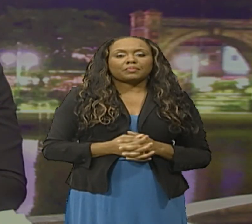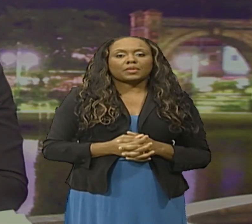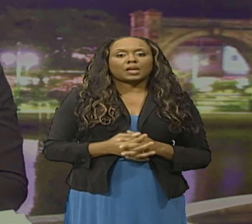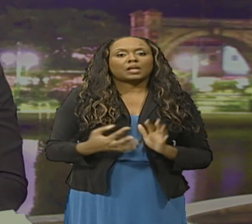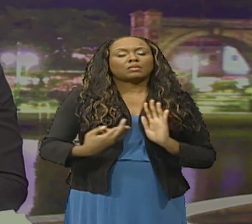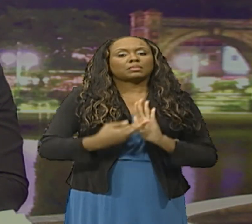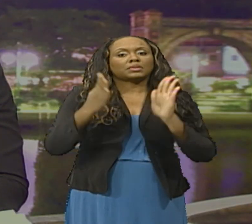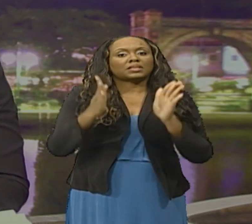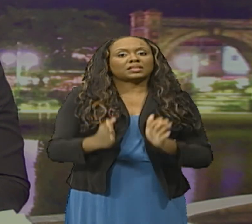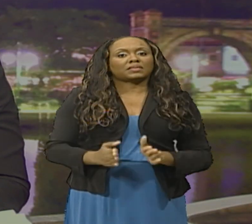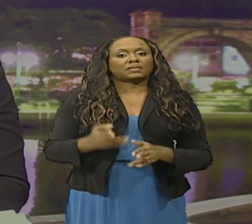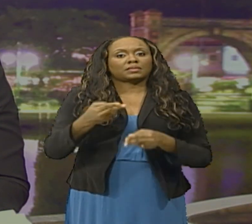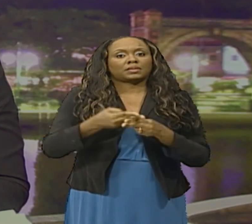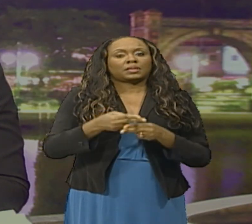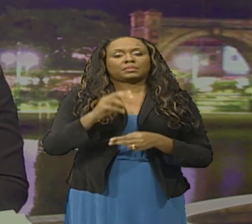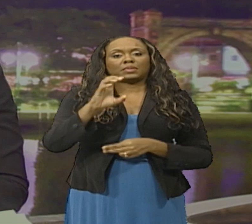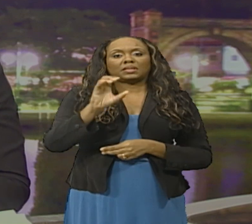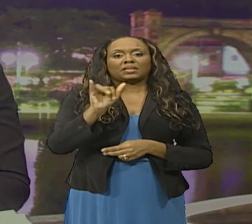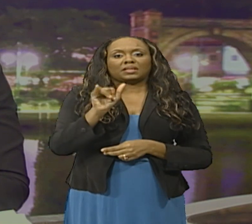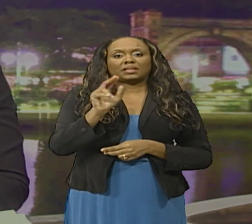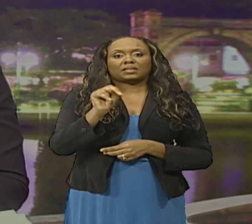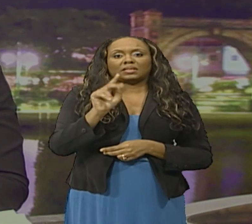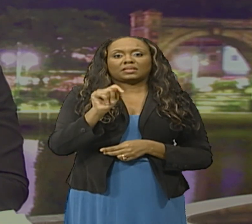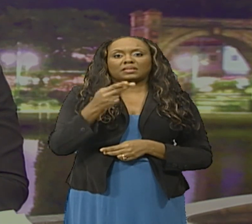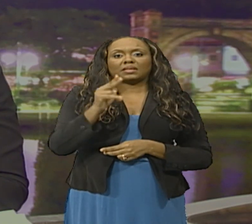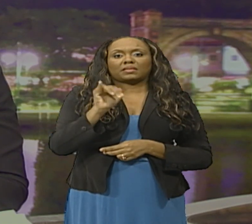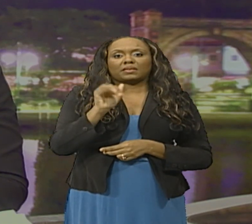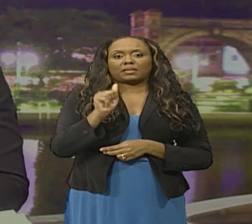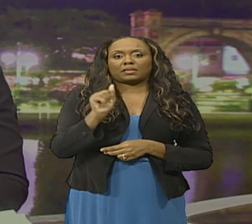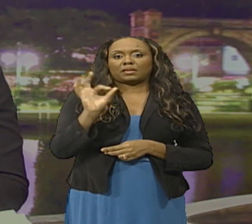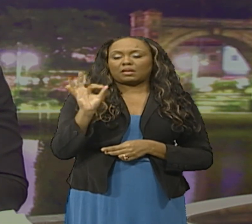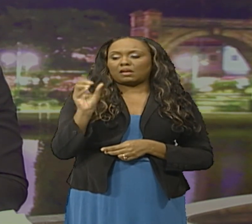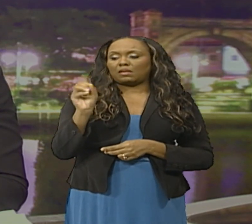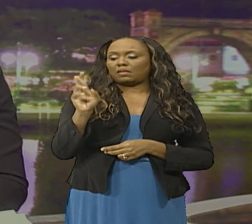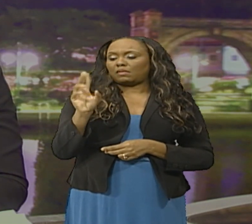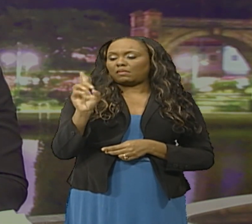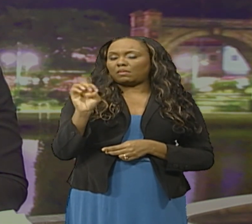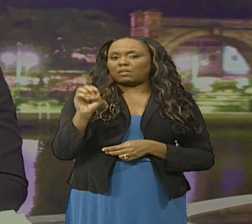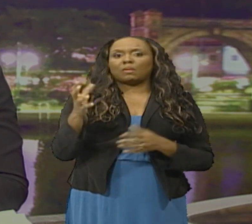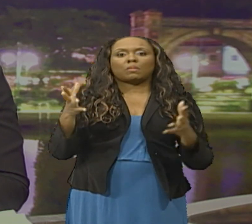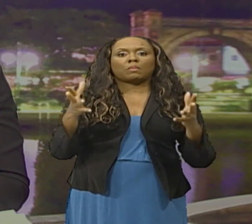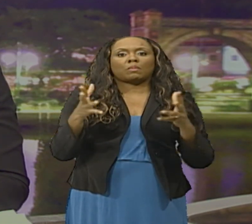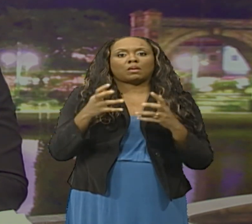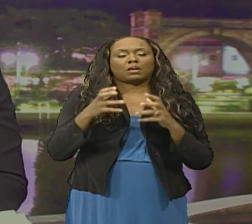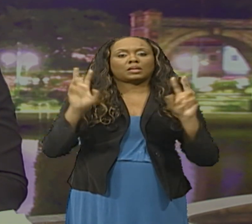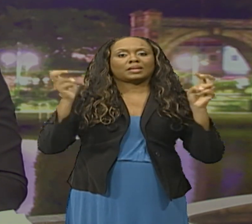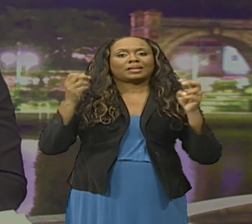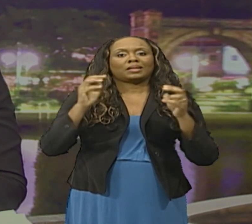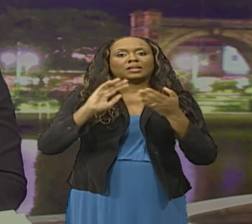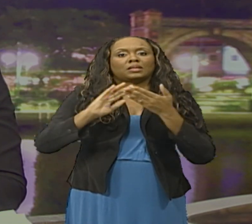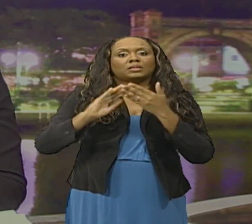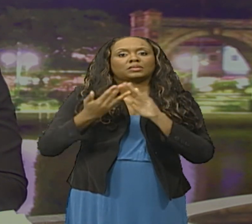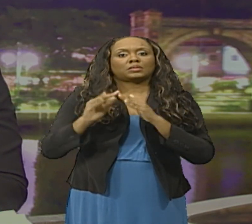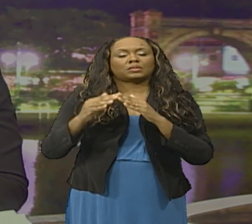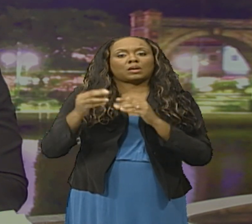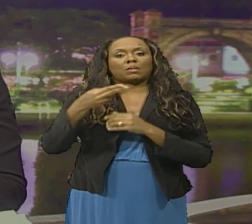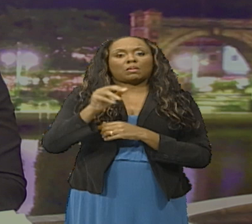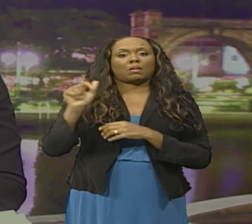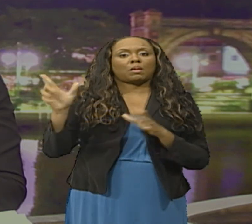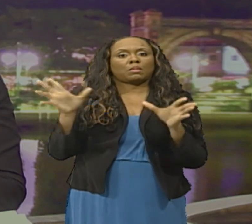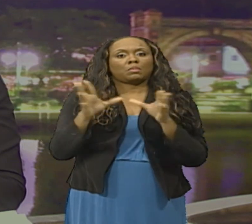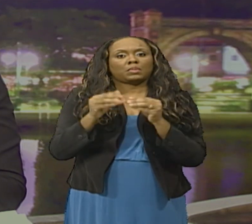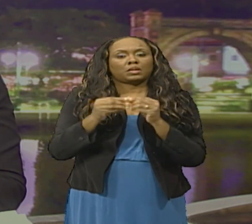Meanwhile, Member of Parliament for St. Thomas, Cynthia Ford, is requesting a town hall meeting with Minister Duguid in an effort to improve